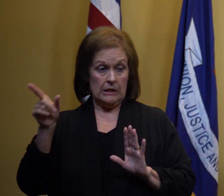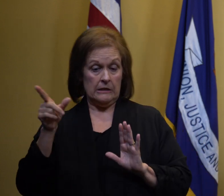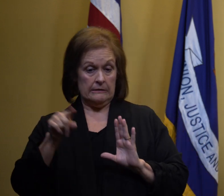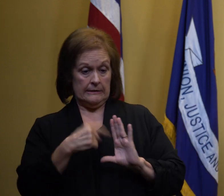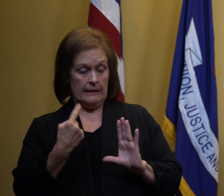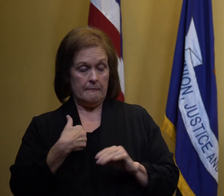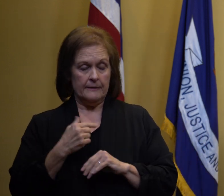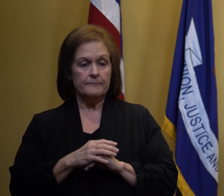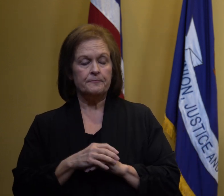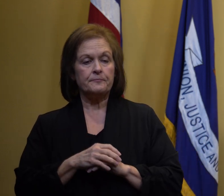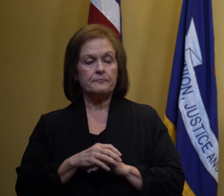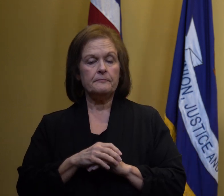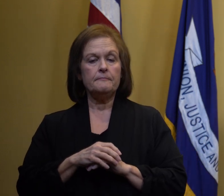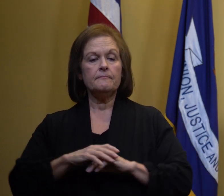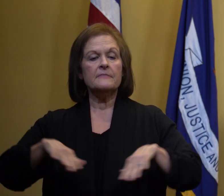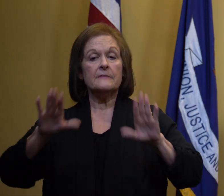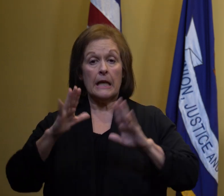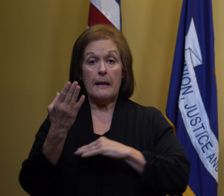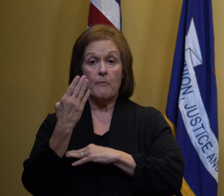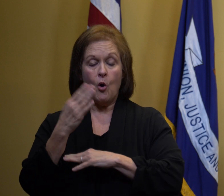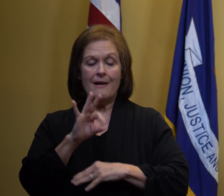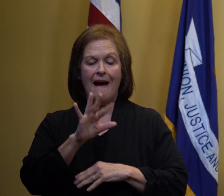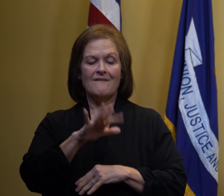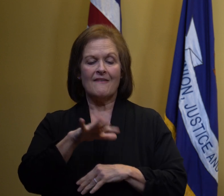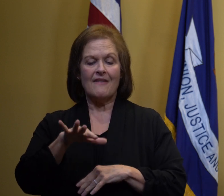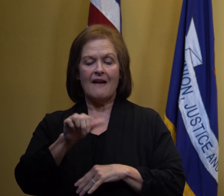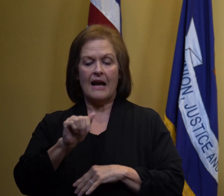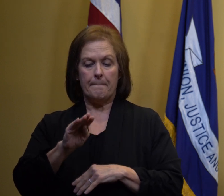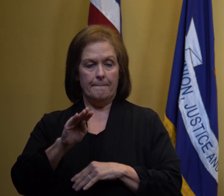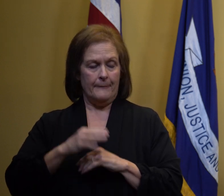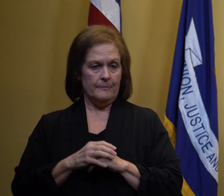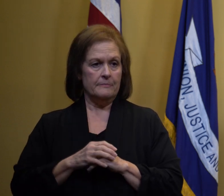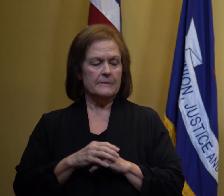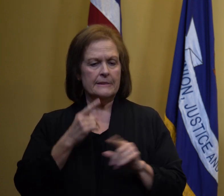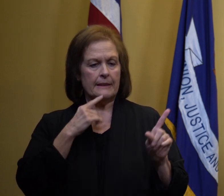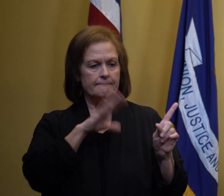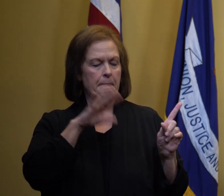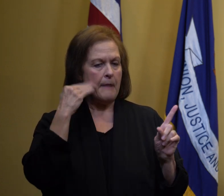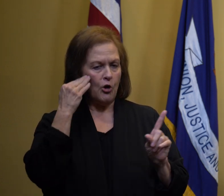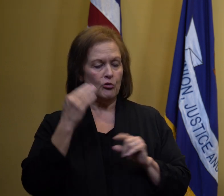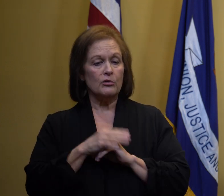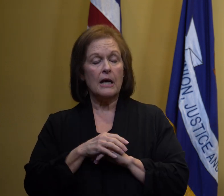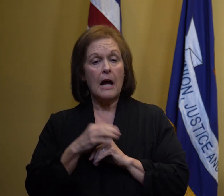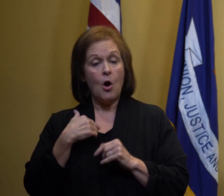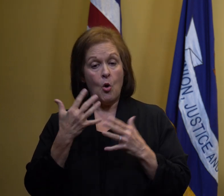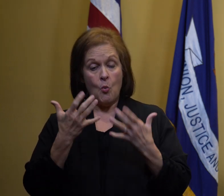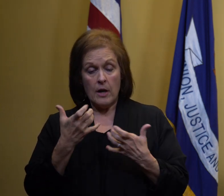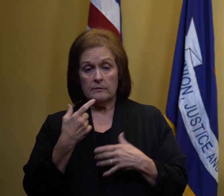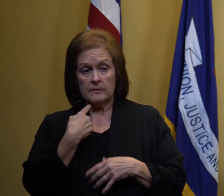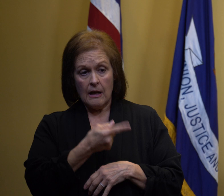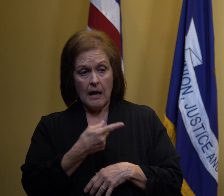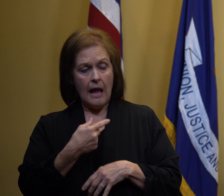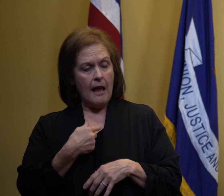to me Sunday morning, 9:55 a.m. She says, Madam Mayor, I want to express